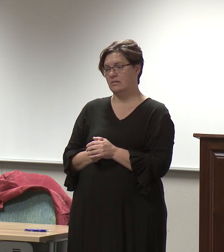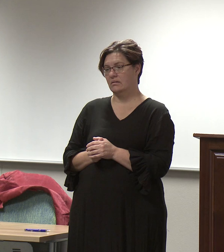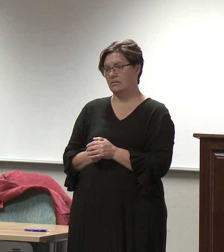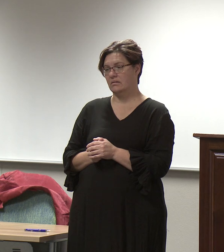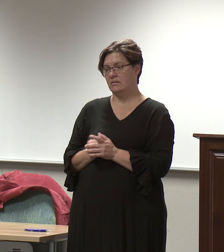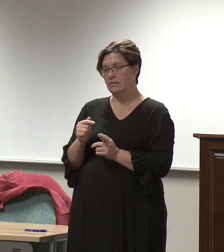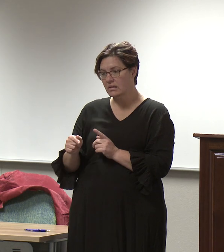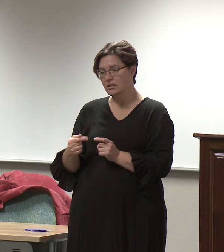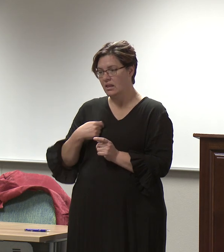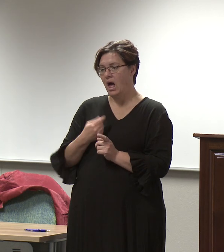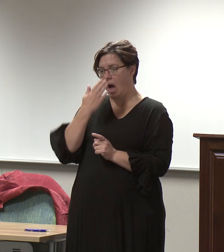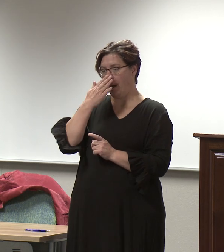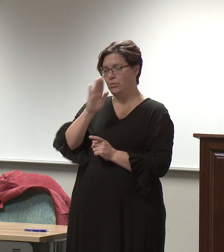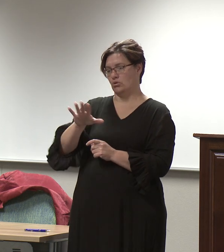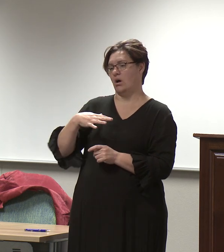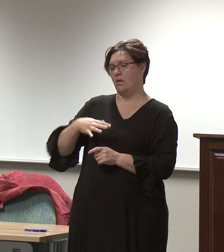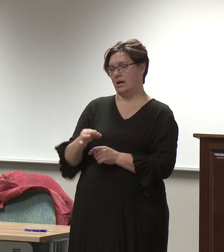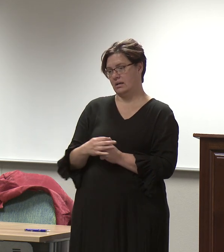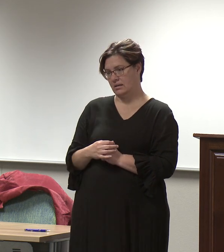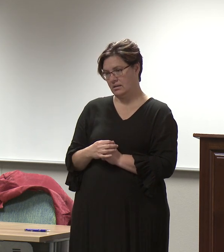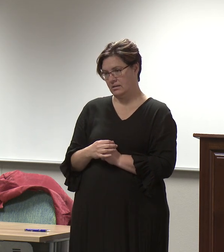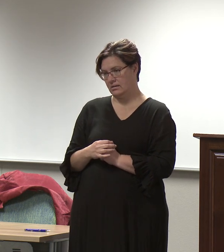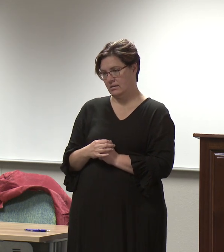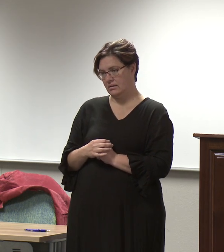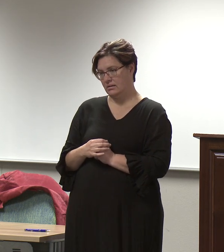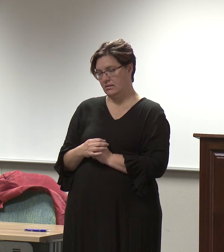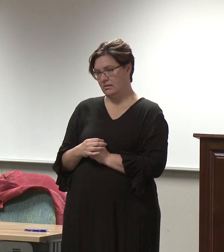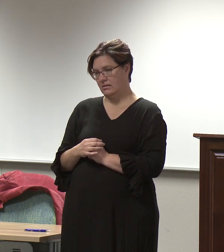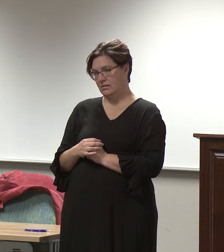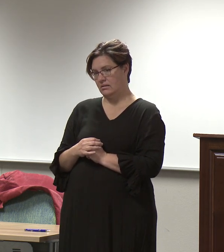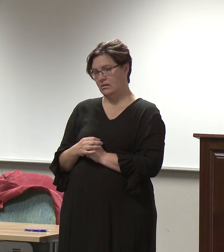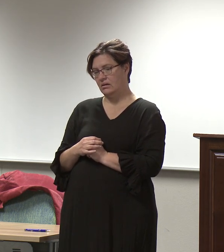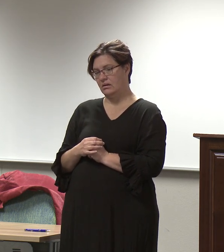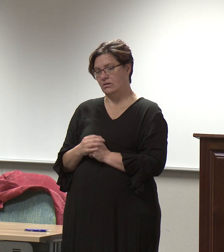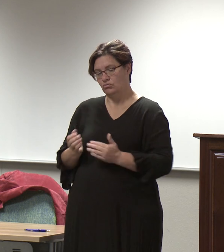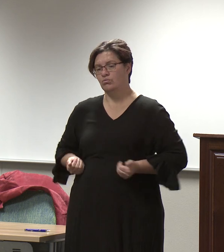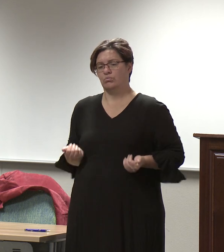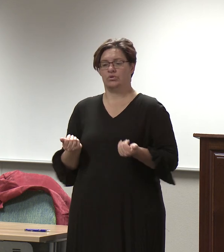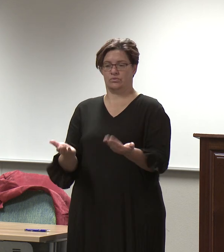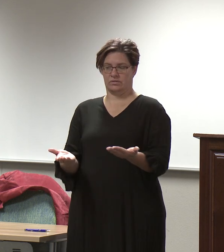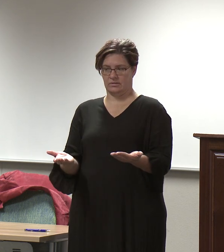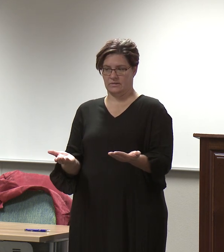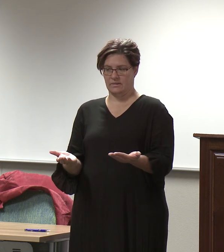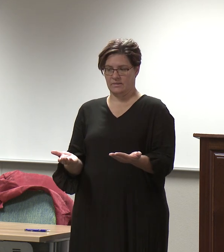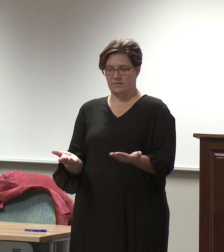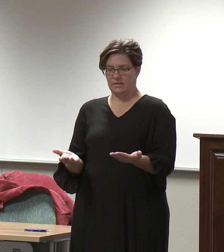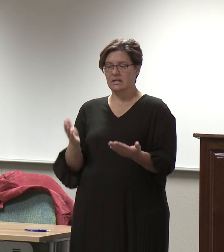the type of approach that that I'm trying to produce here. And sometimes I do what I've been discussing